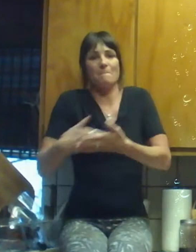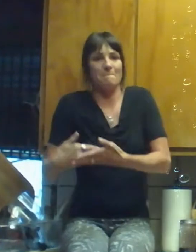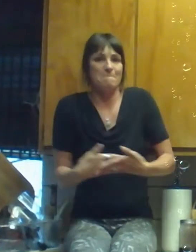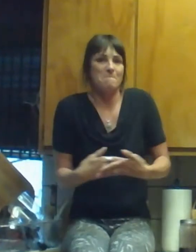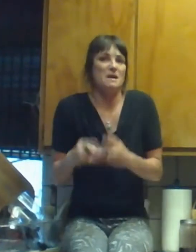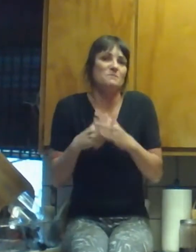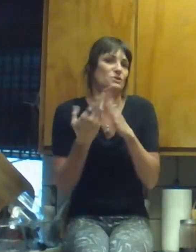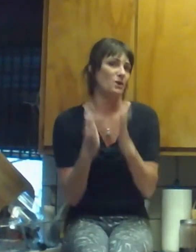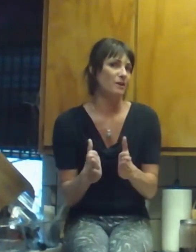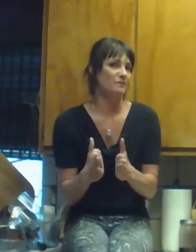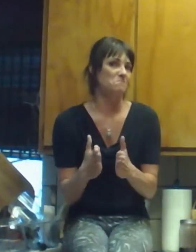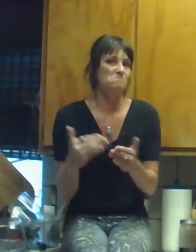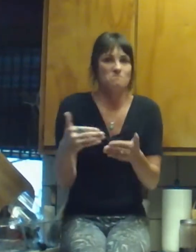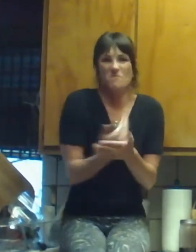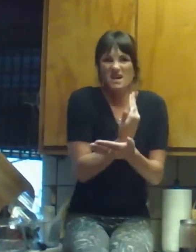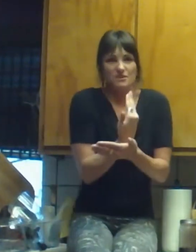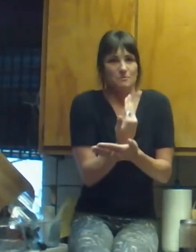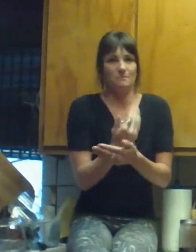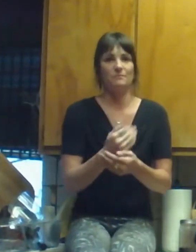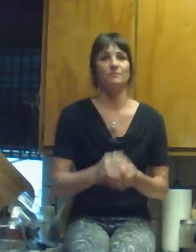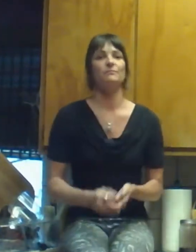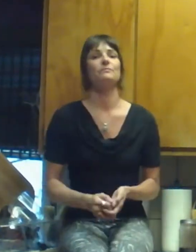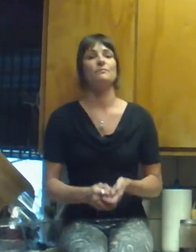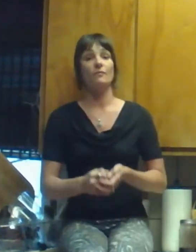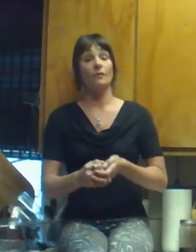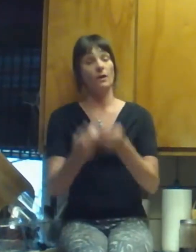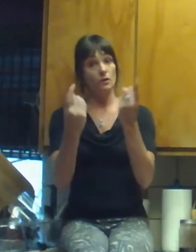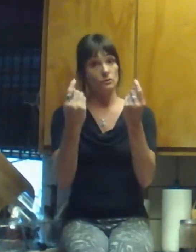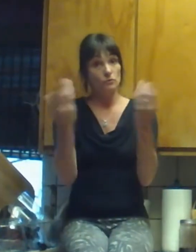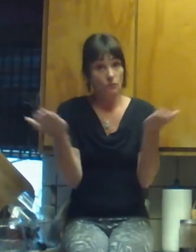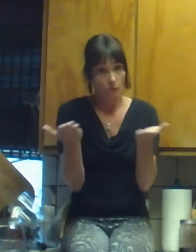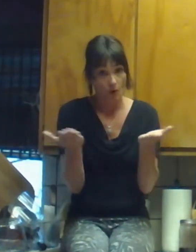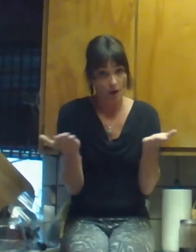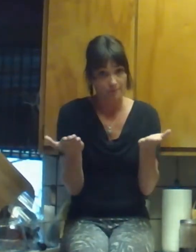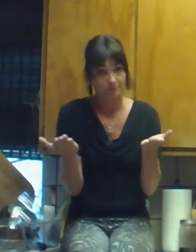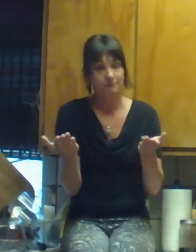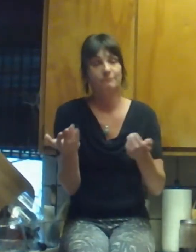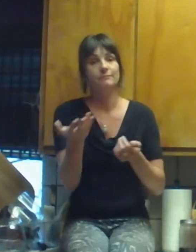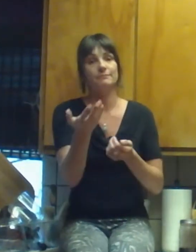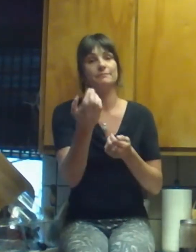started. Well, what you'll do is you'll